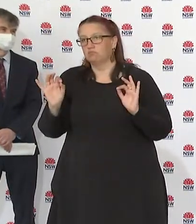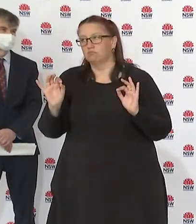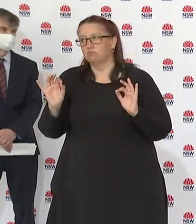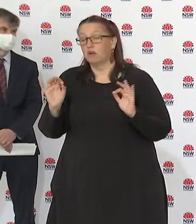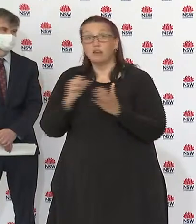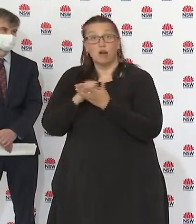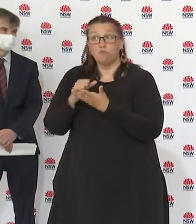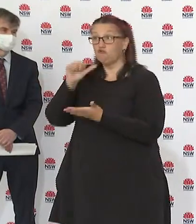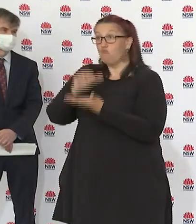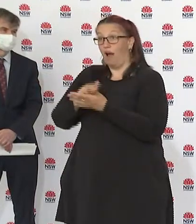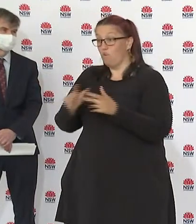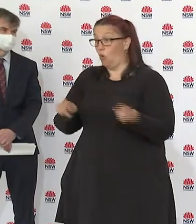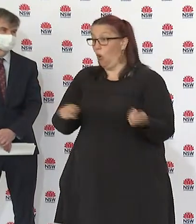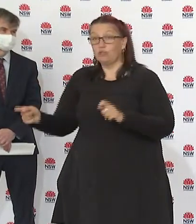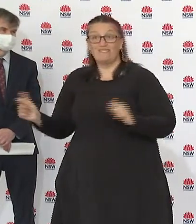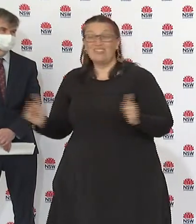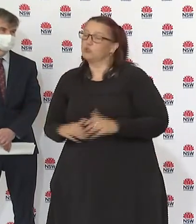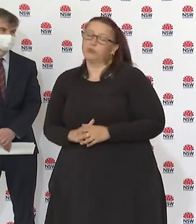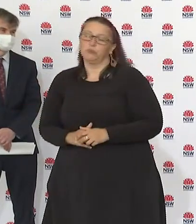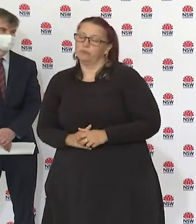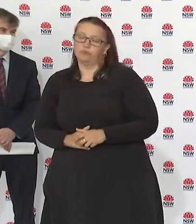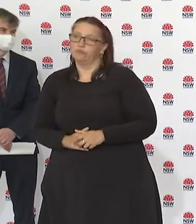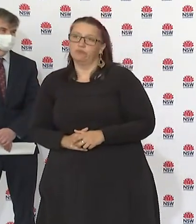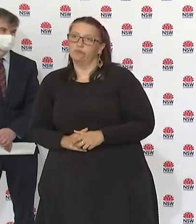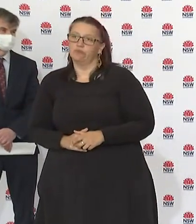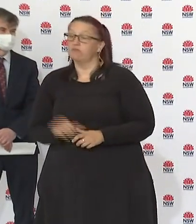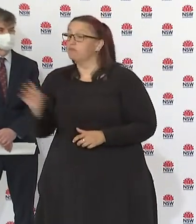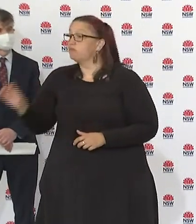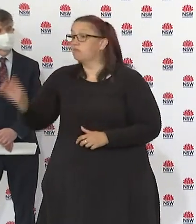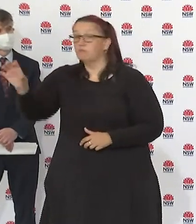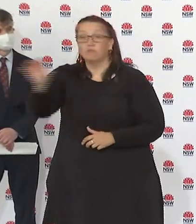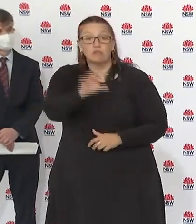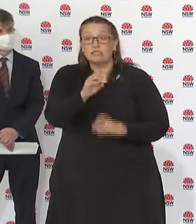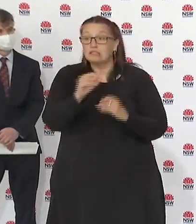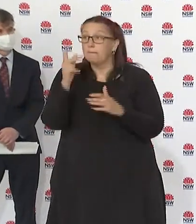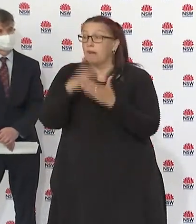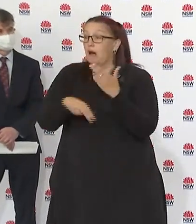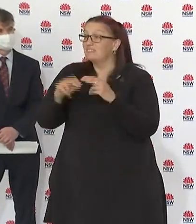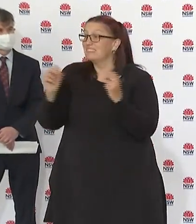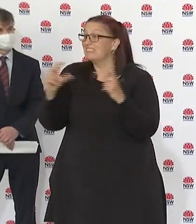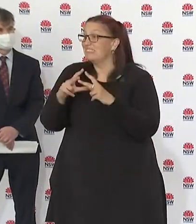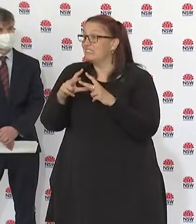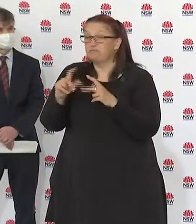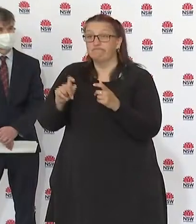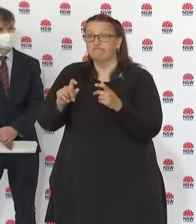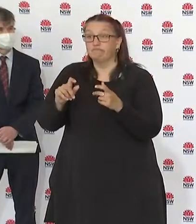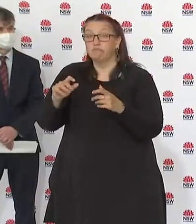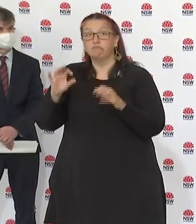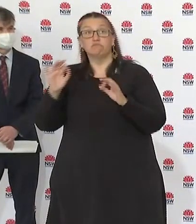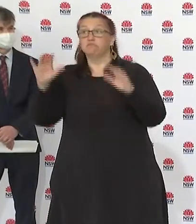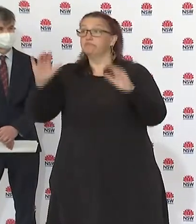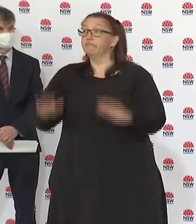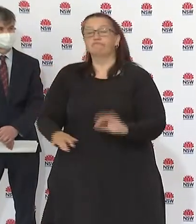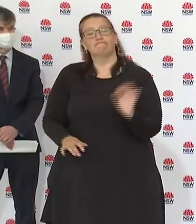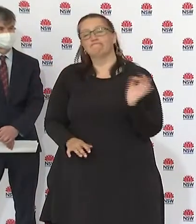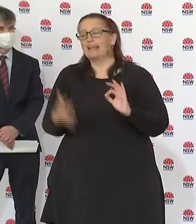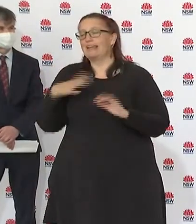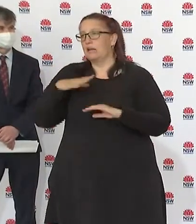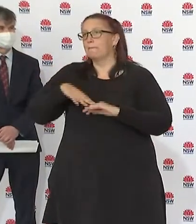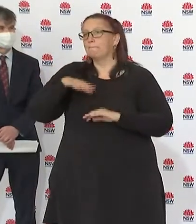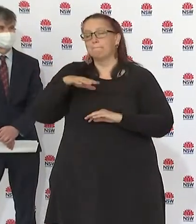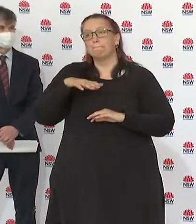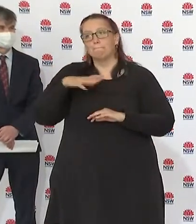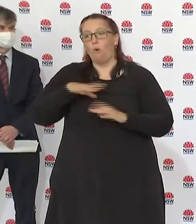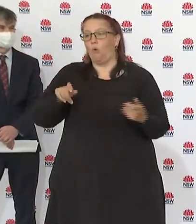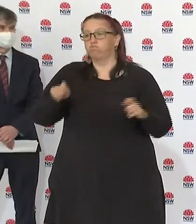lockdown? They're not. Are they where we'd like them to be in certain parts of Sydney? They're not. And that's why the New South Wales government will consider the